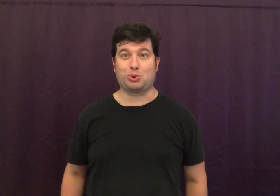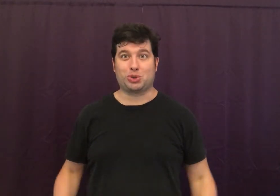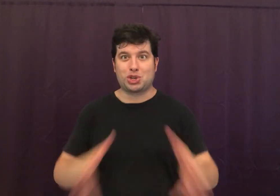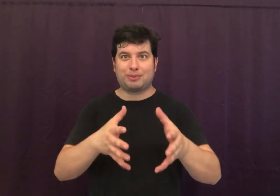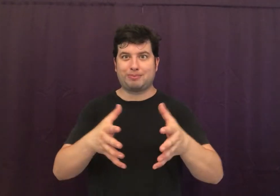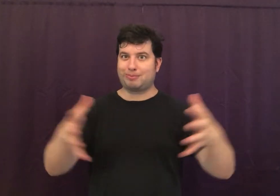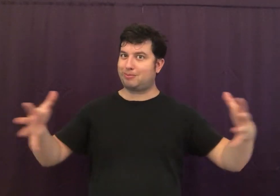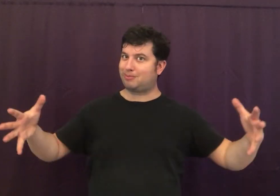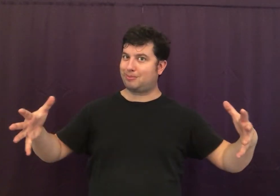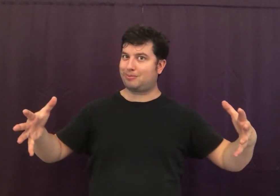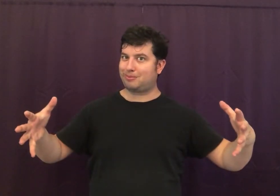Huge.